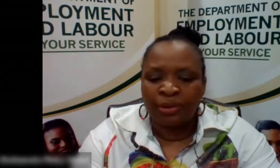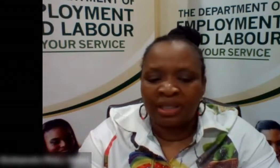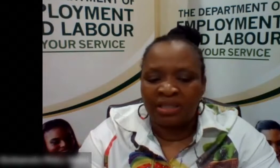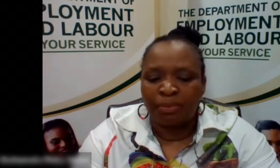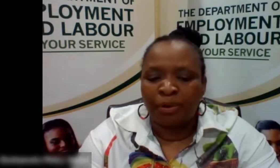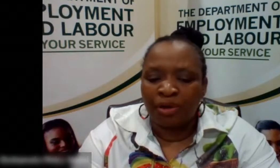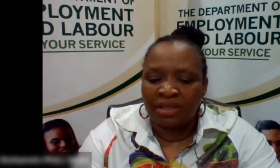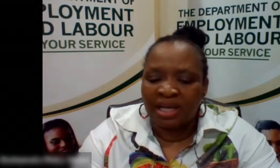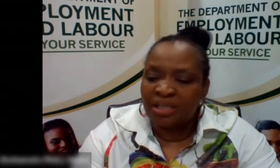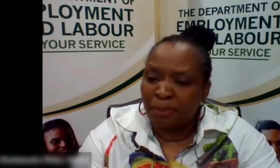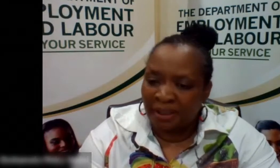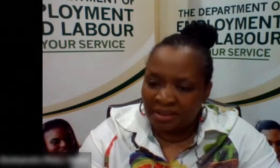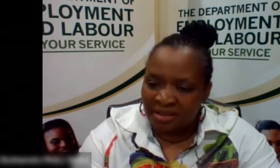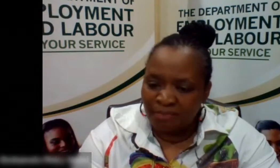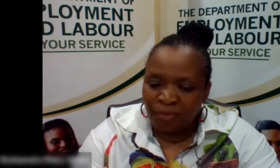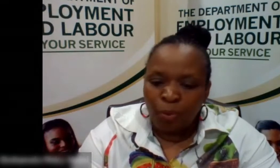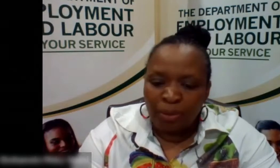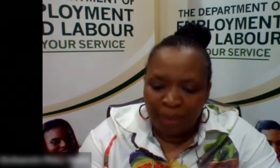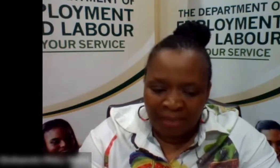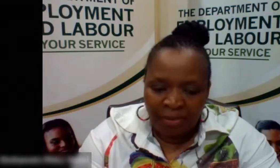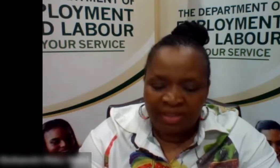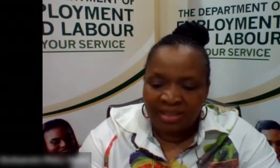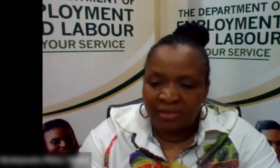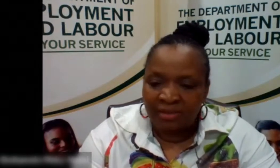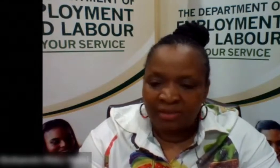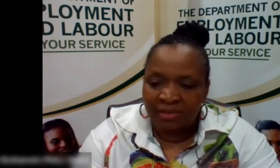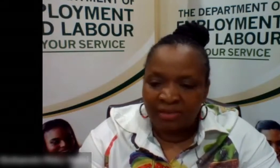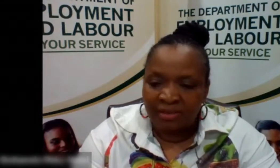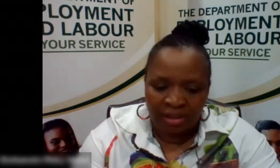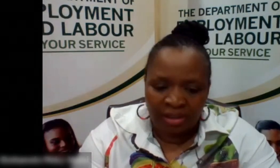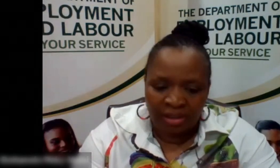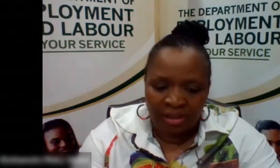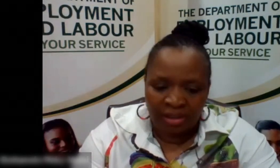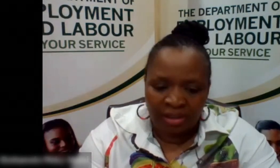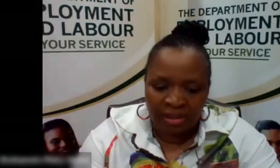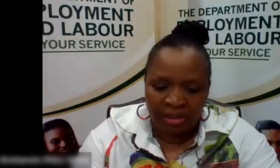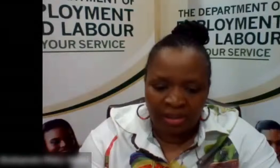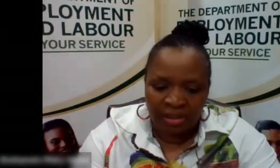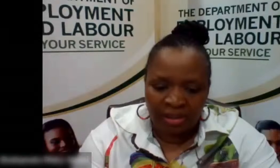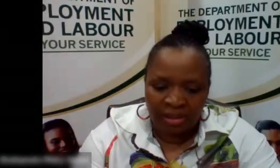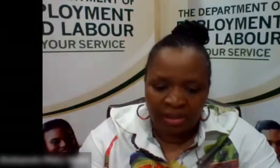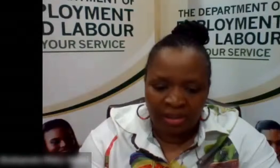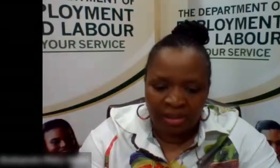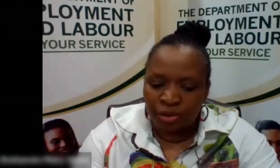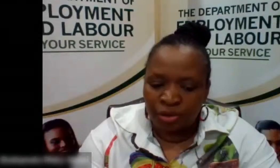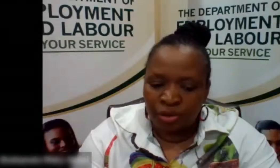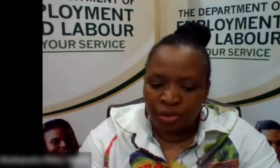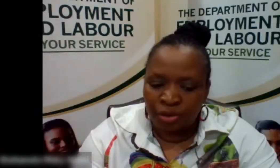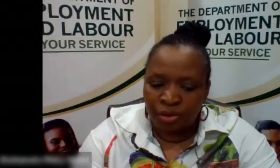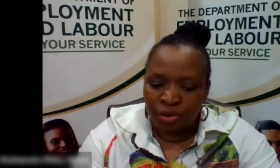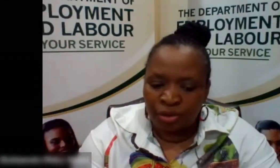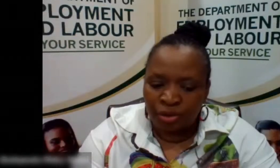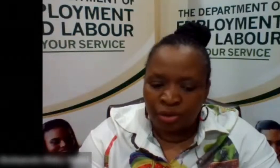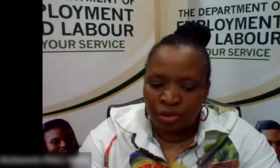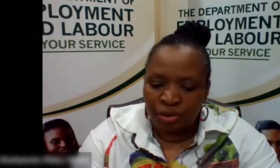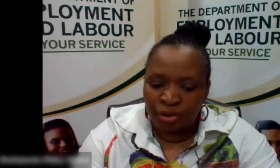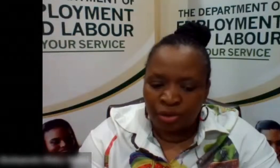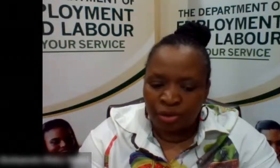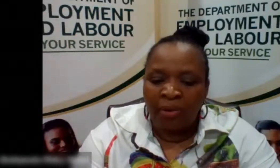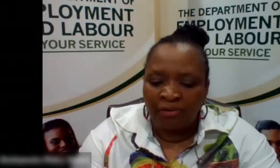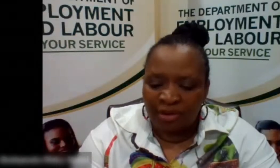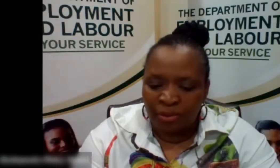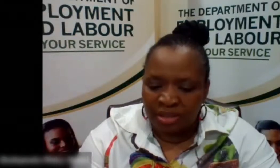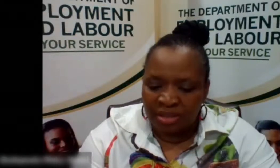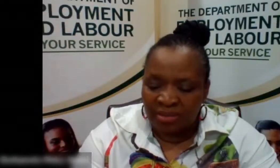do this because as parents, we blame ourselves for the conduct of our children more than ensuring that our children follow